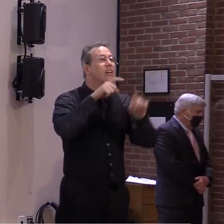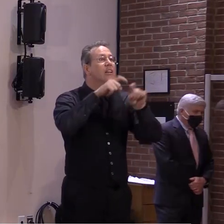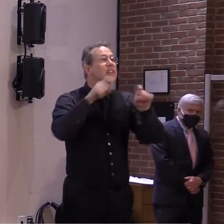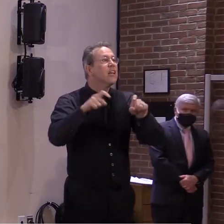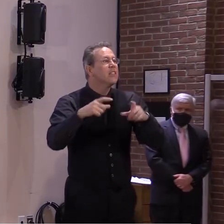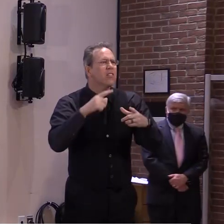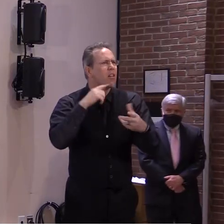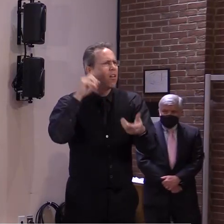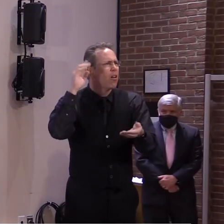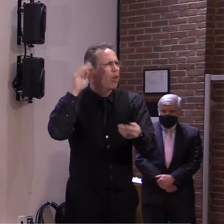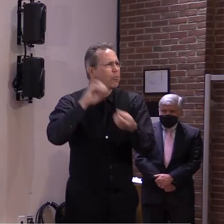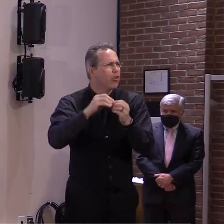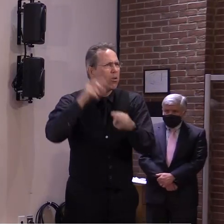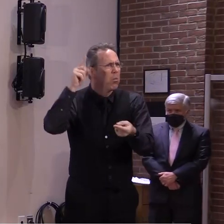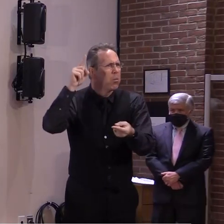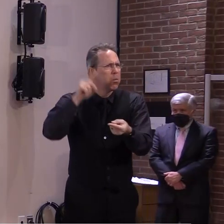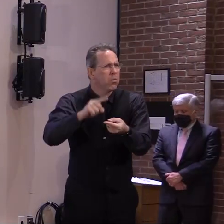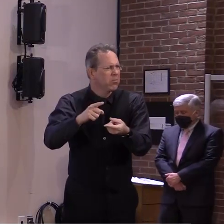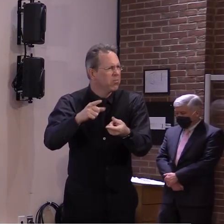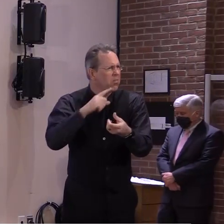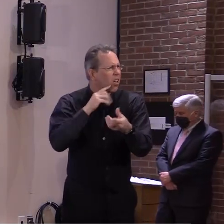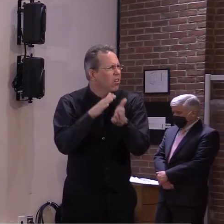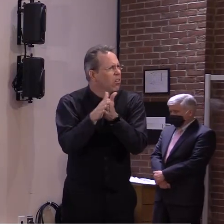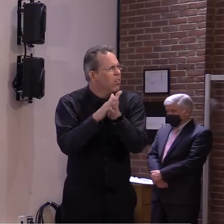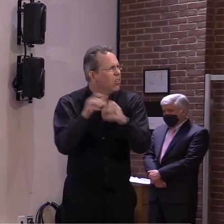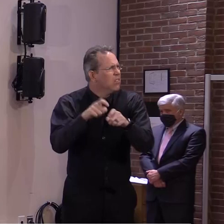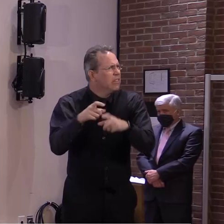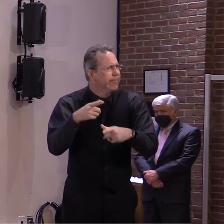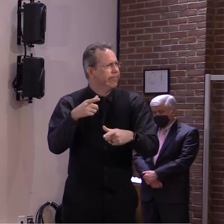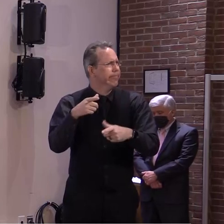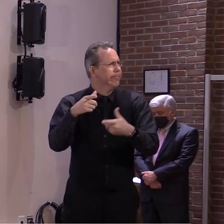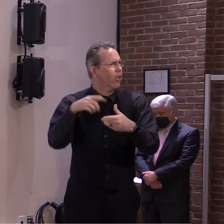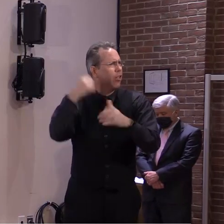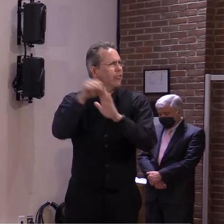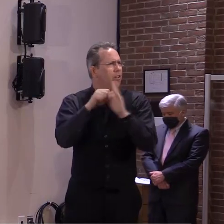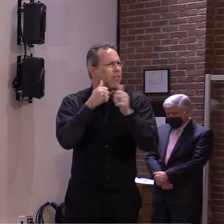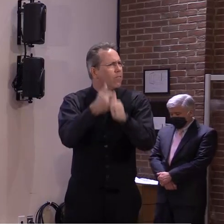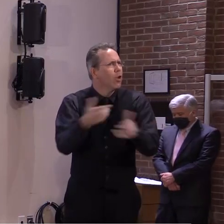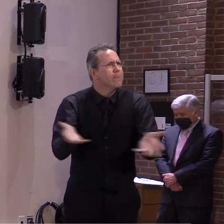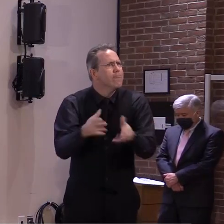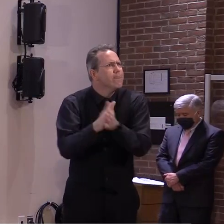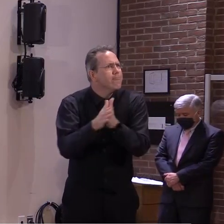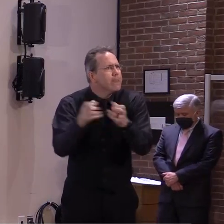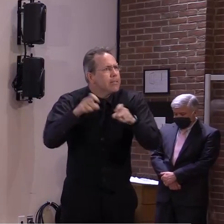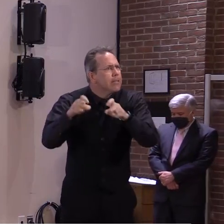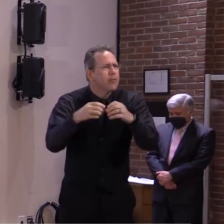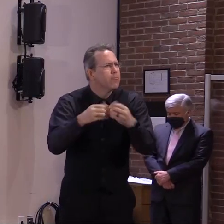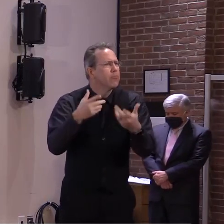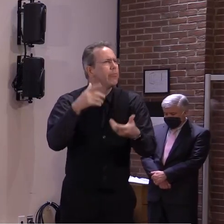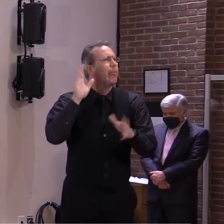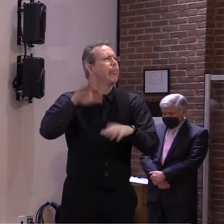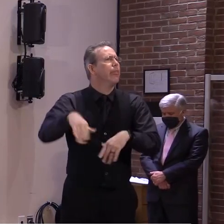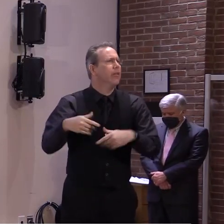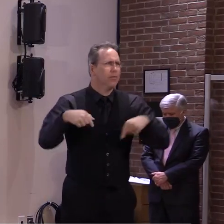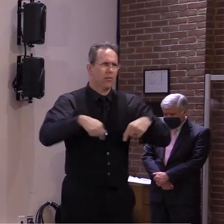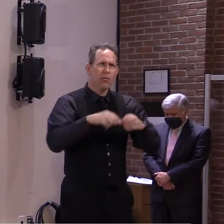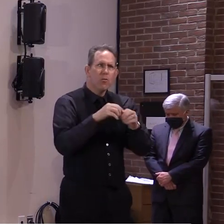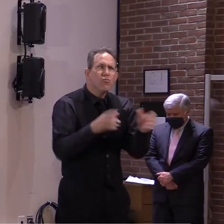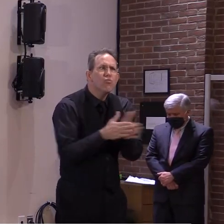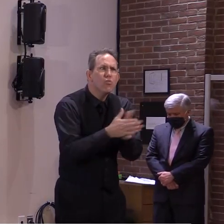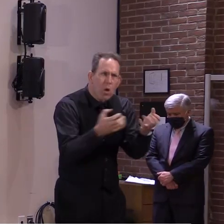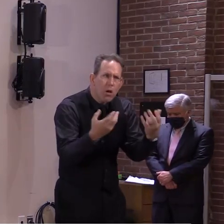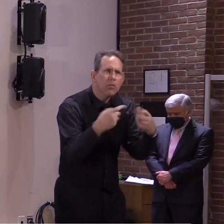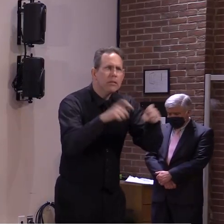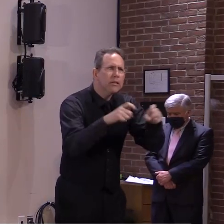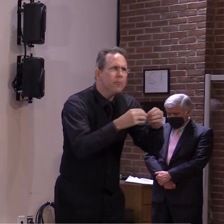surveillance populations like colleges and schools, and without those. We're having enough people step up to the plate, so to